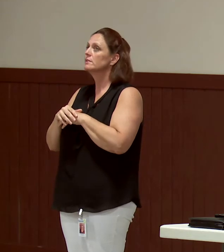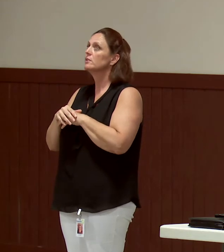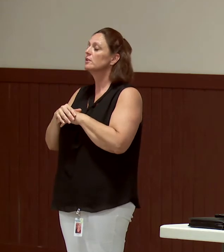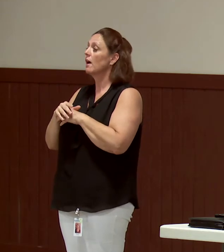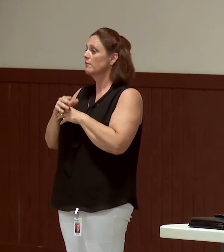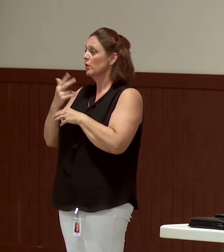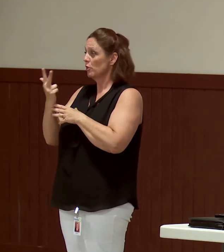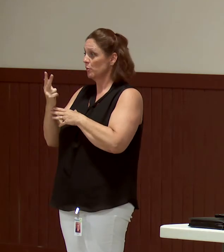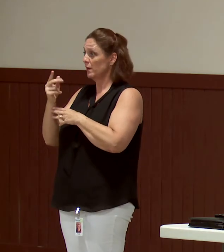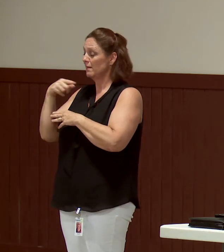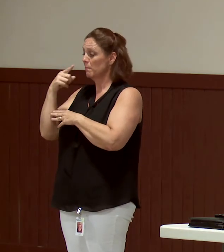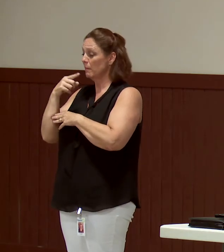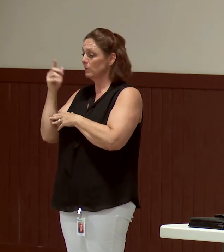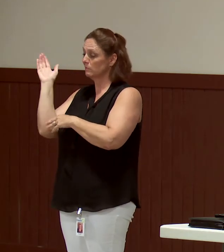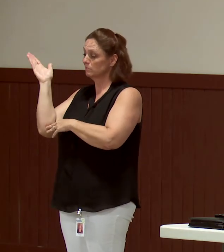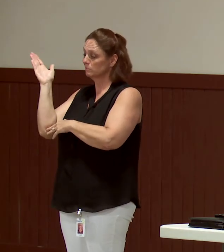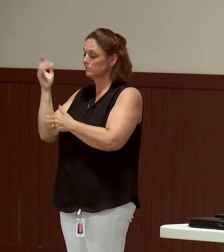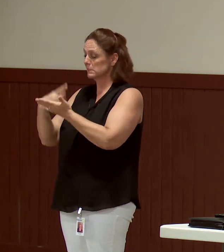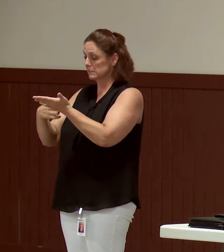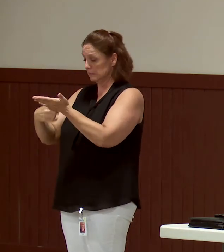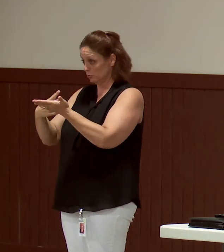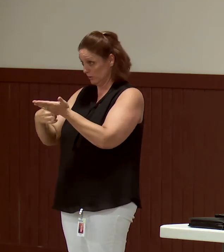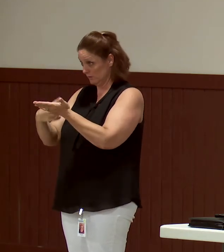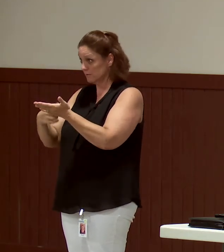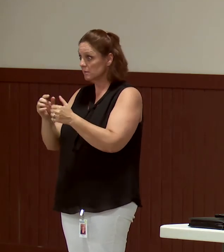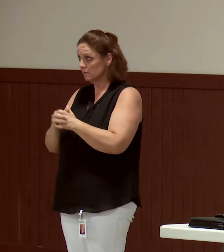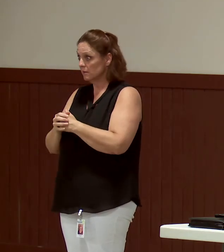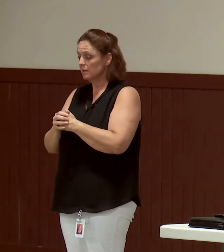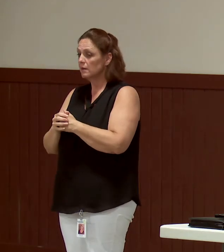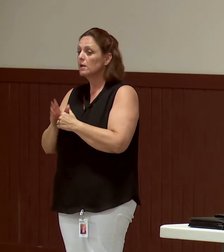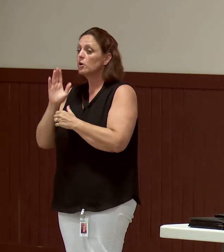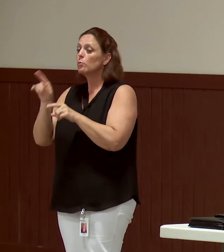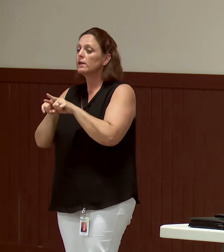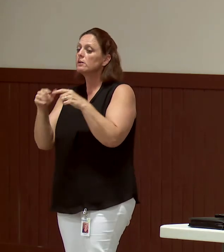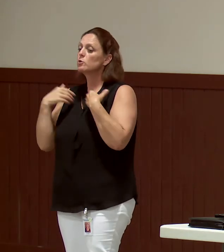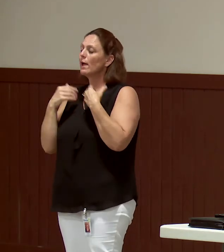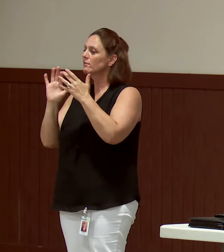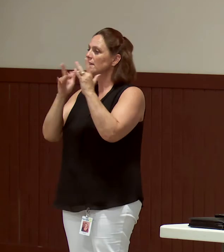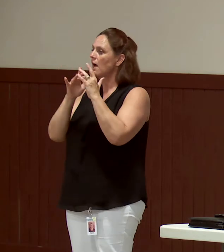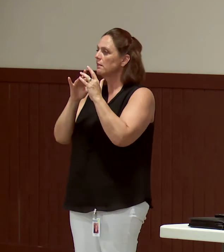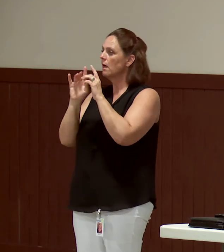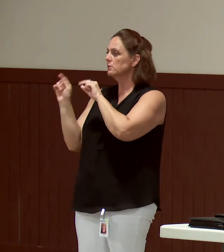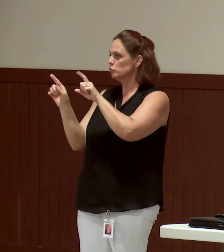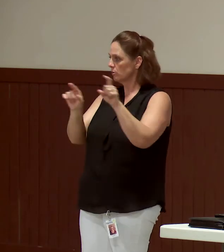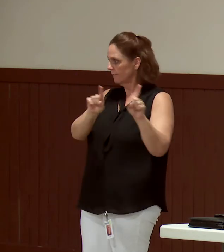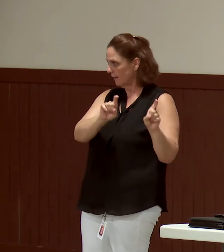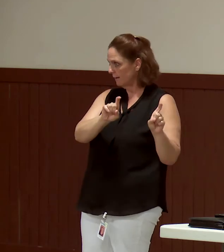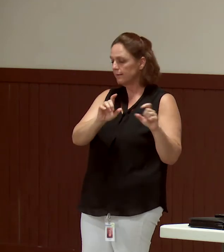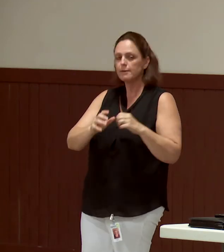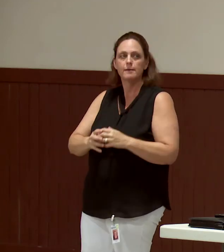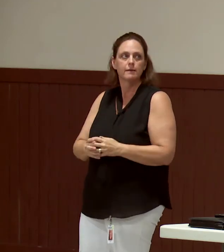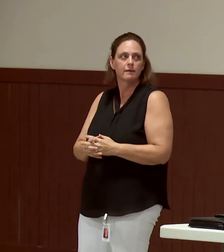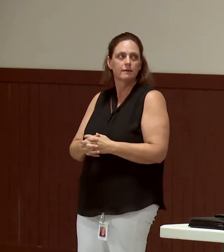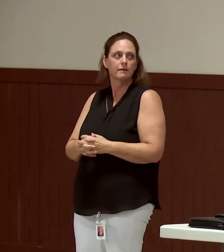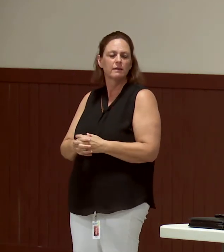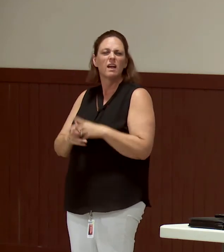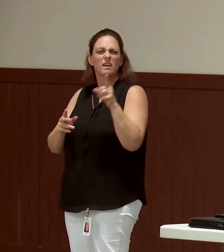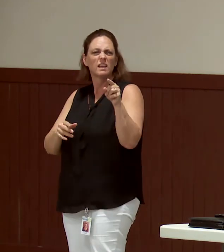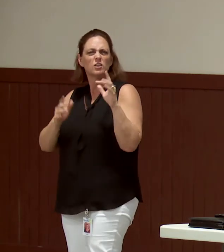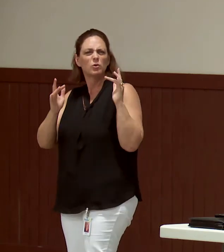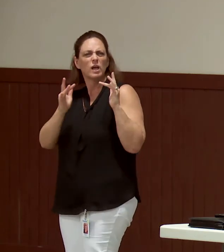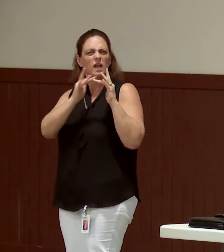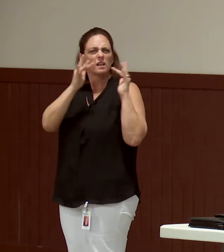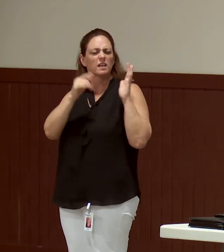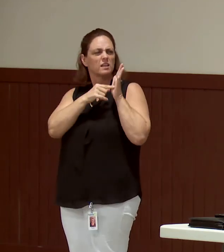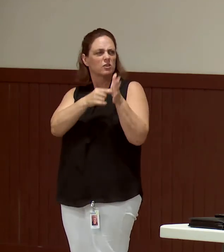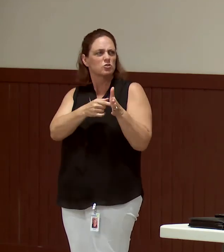also simultaneously conducting an online survey. Can you launch that from there? Can you click on the hyperlink